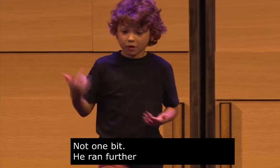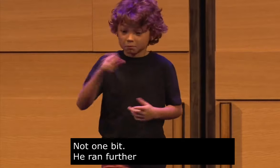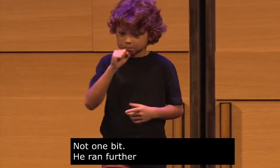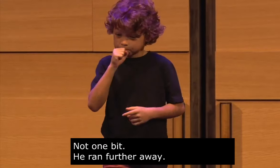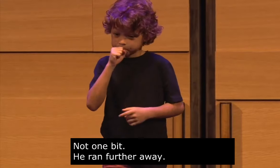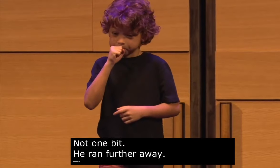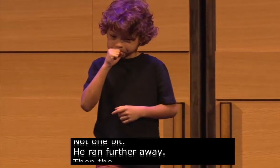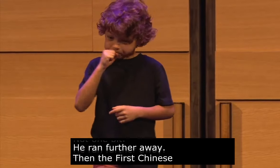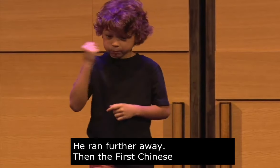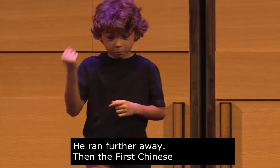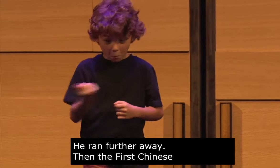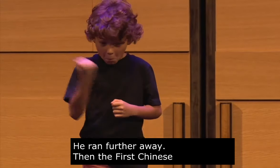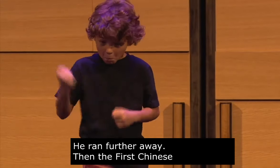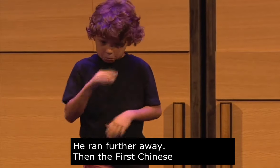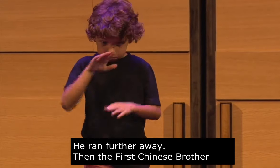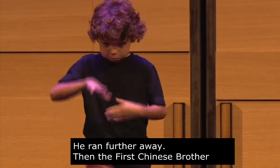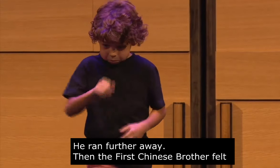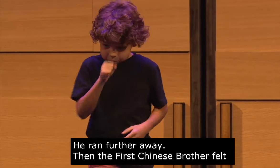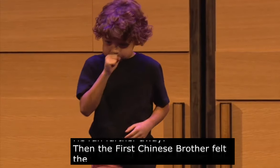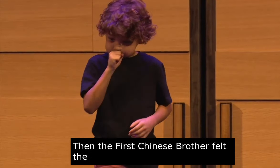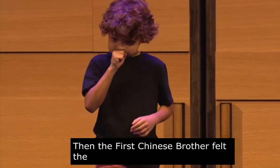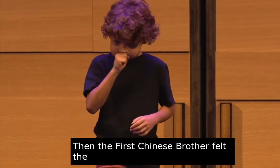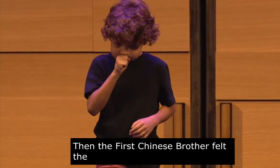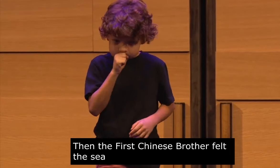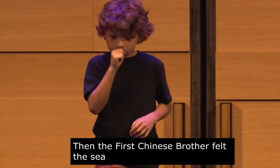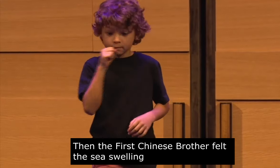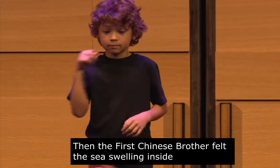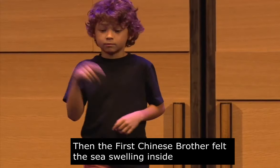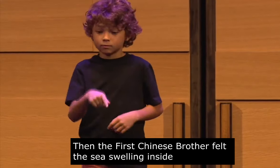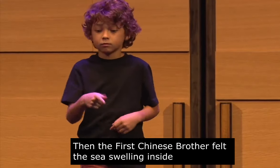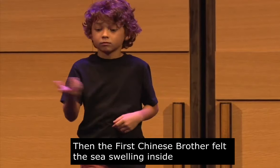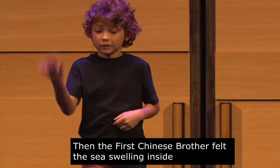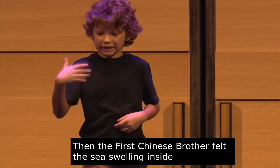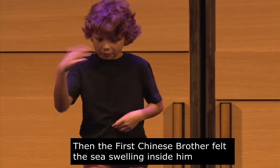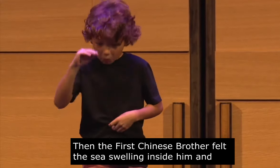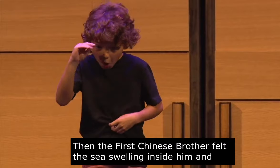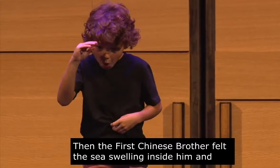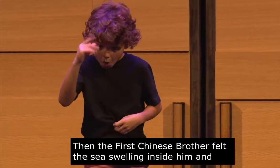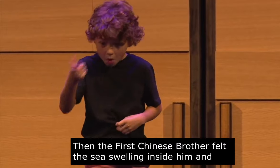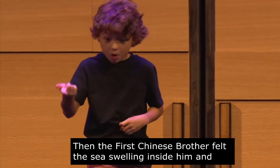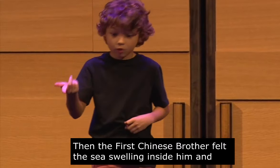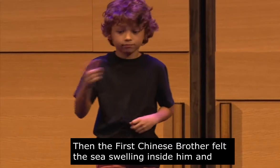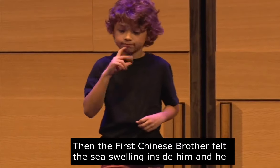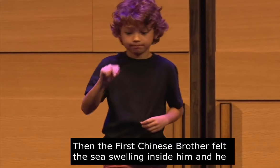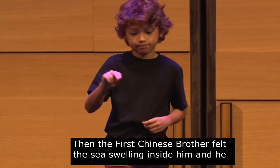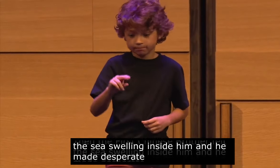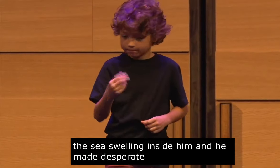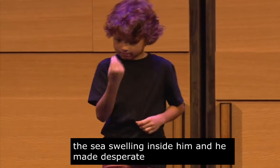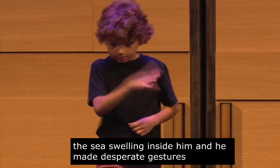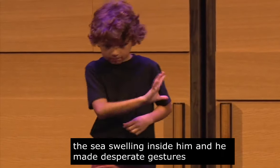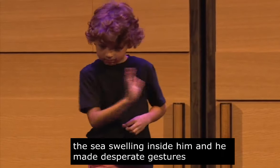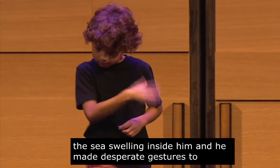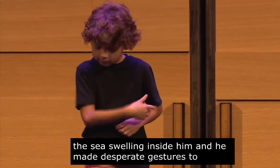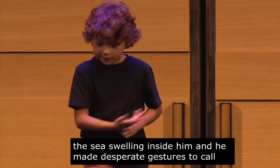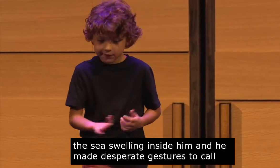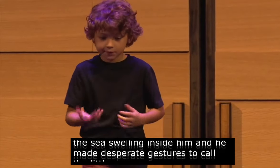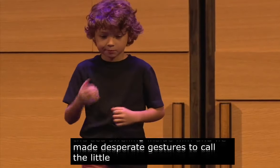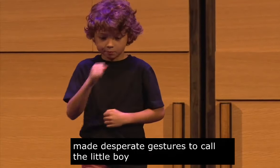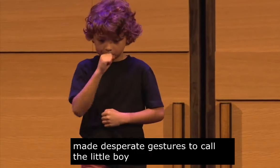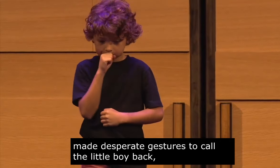further away. Then the first Chinese brother felt the sea swelling inside him, and he made desperate gestures to call the little boy back, but the little boy